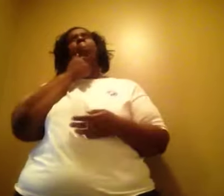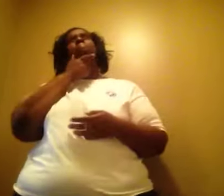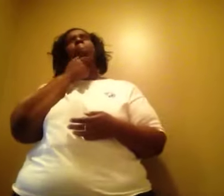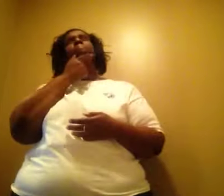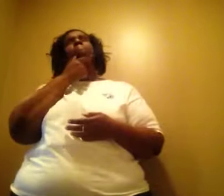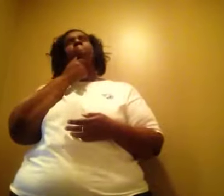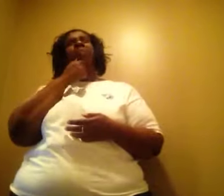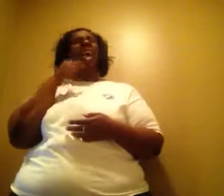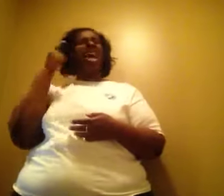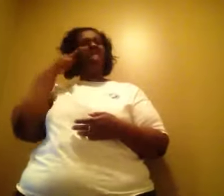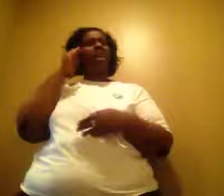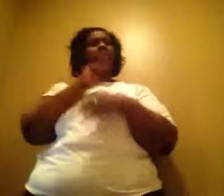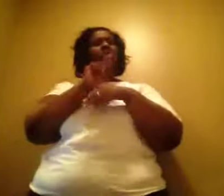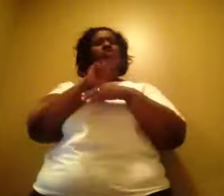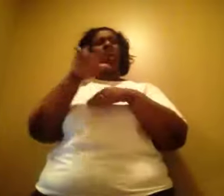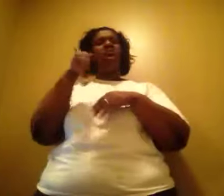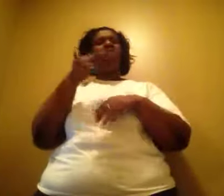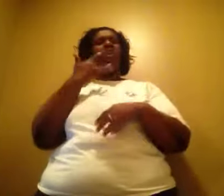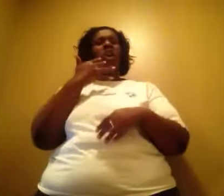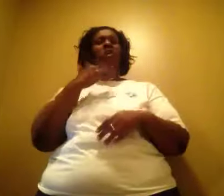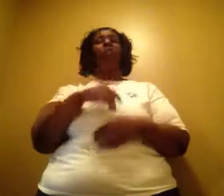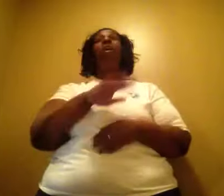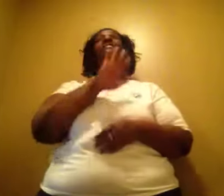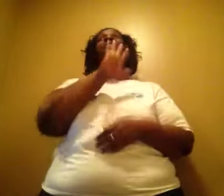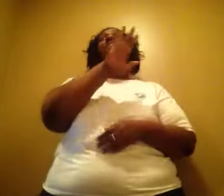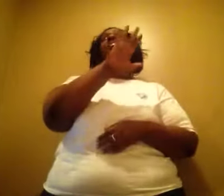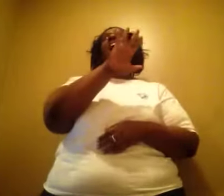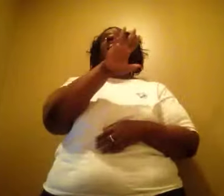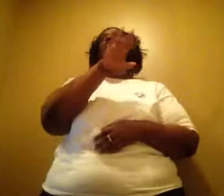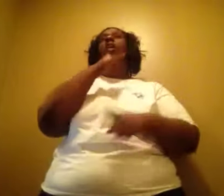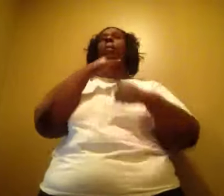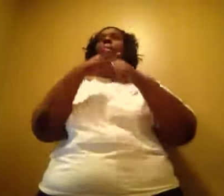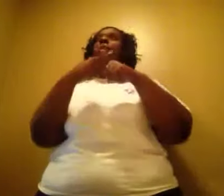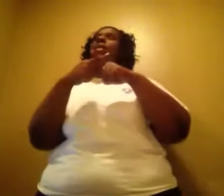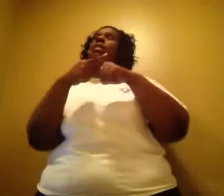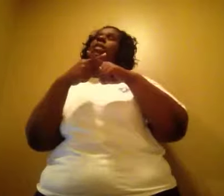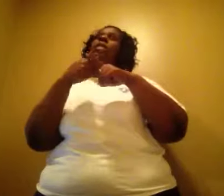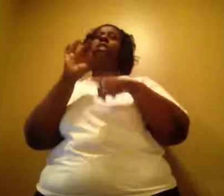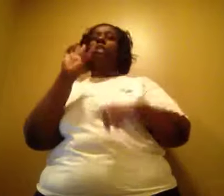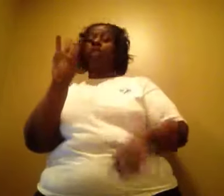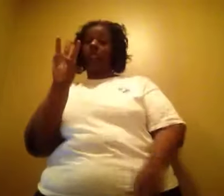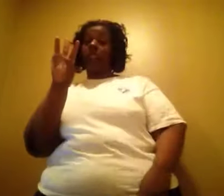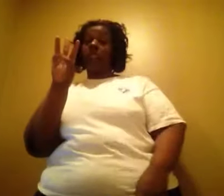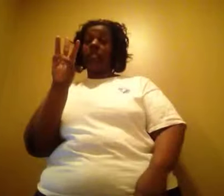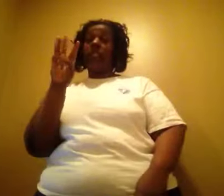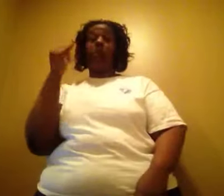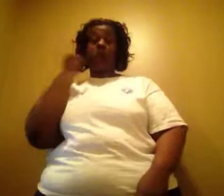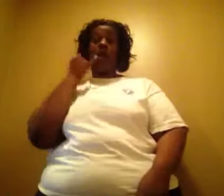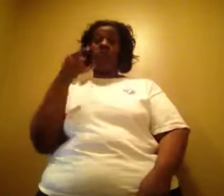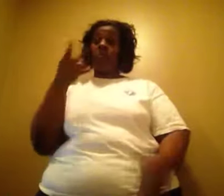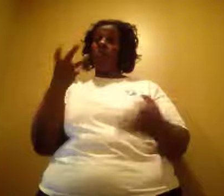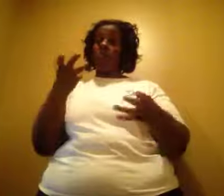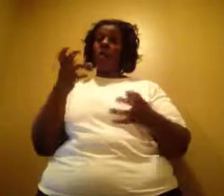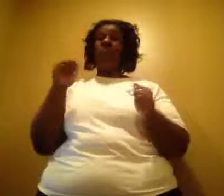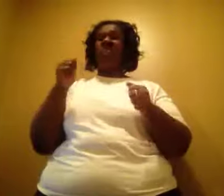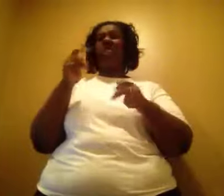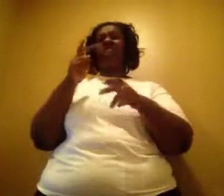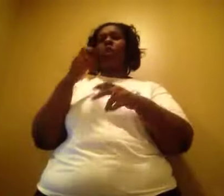it in different colors now, 5 plus 6. So if you want, you could pause the video and try this. You might already